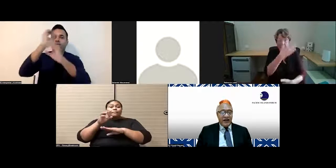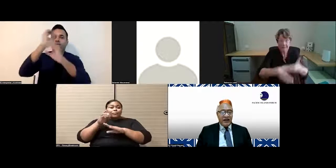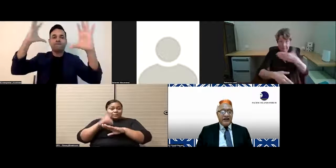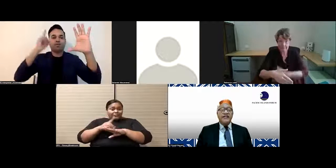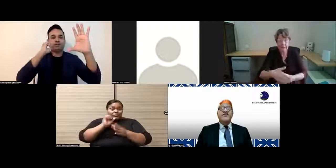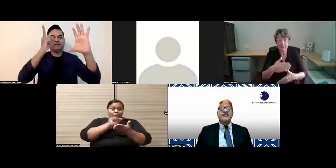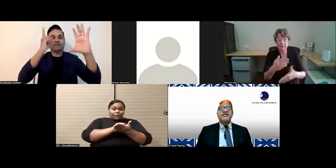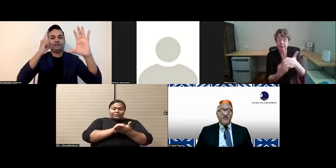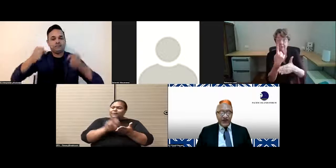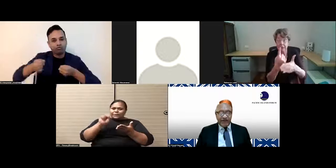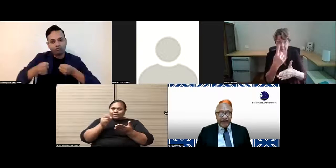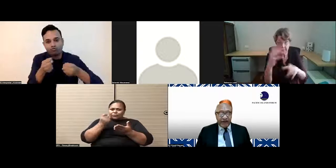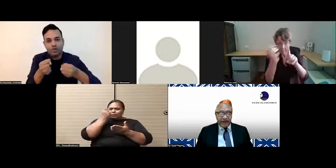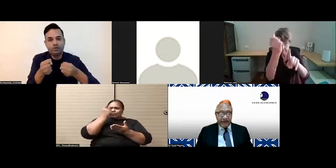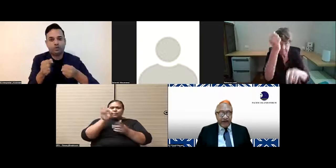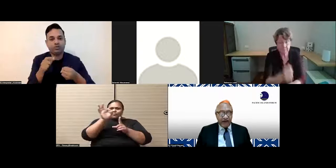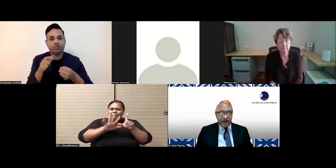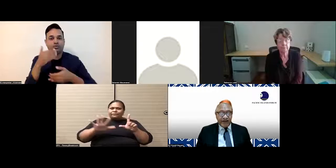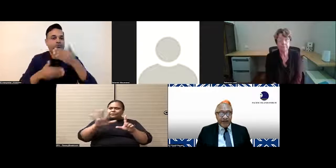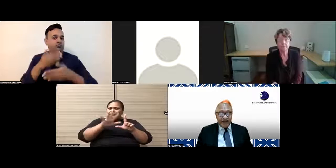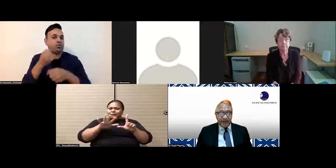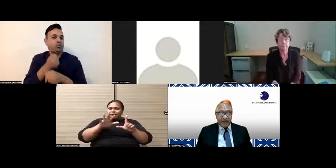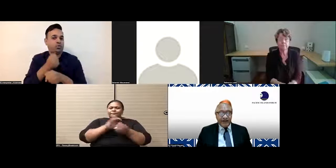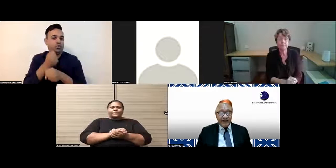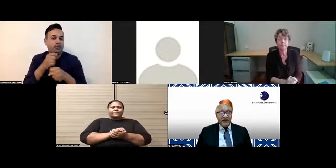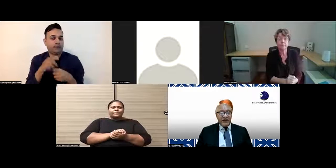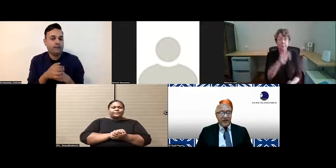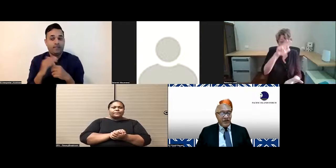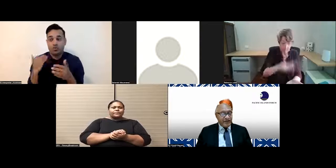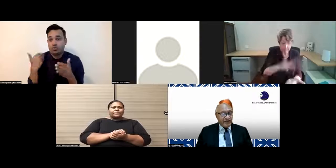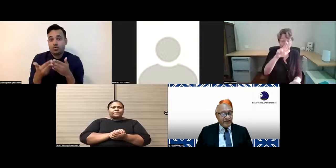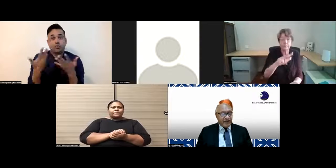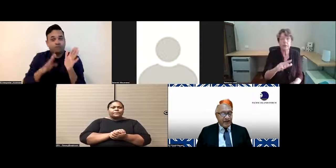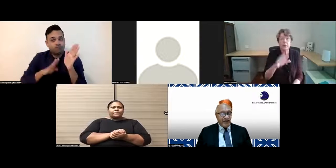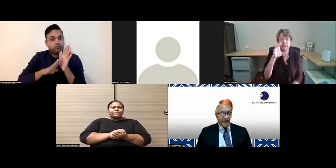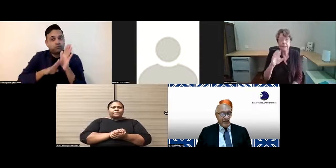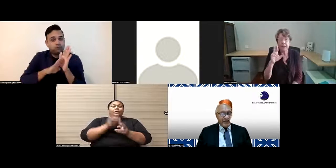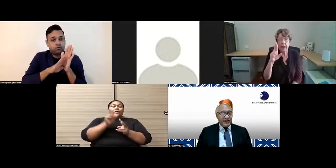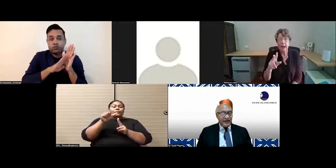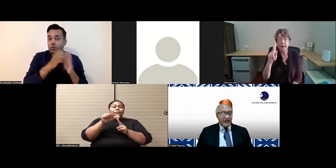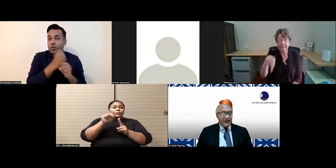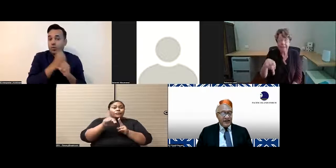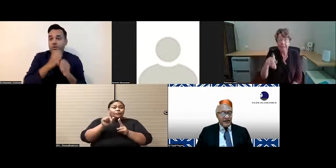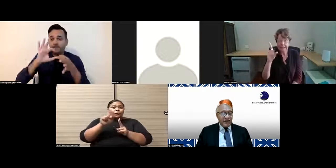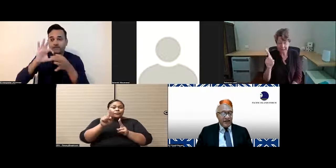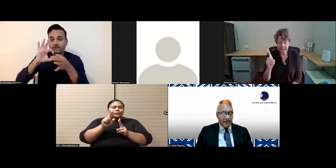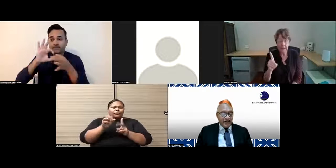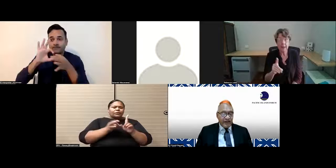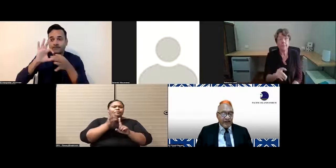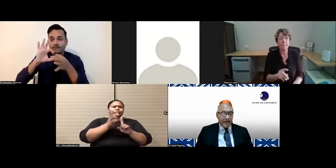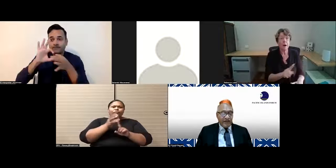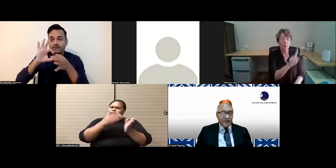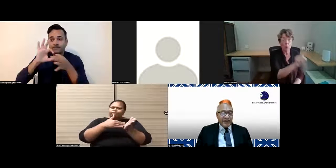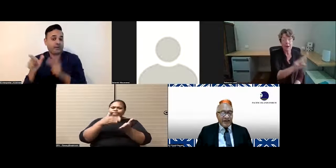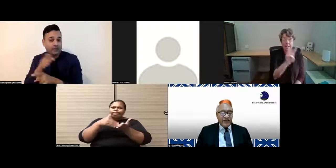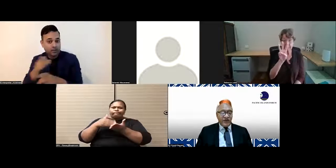them are the increased ratification of the CRPD by 13 Pacific countries, the